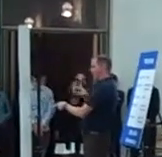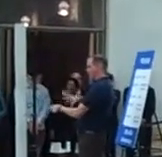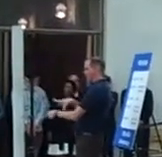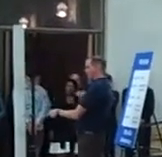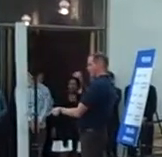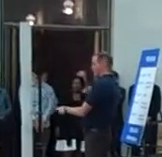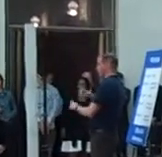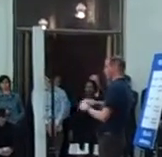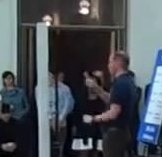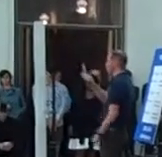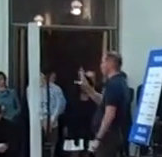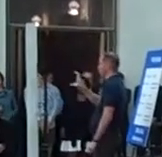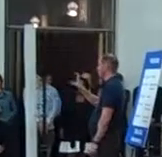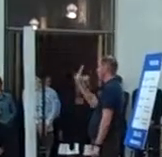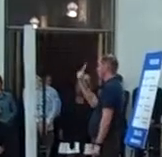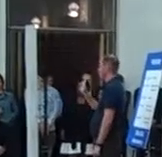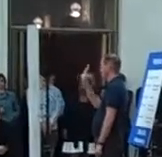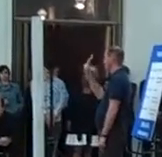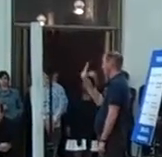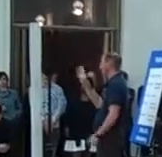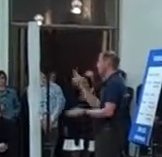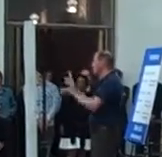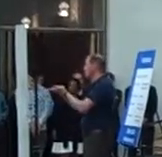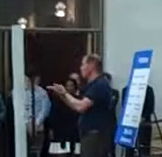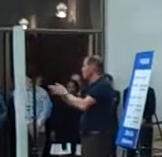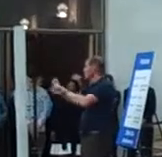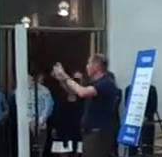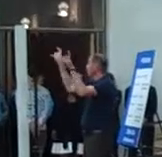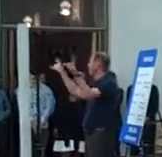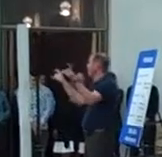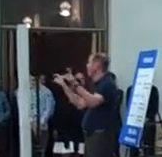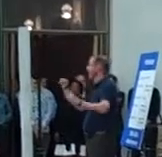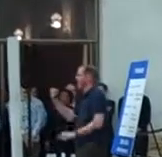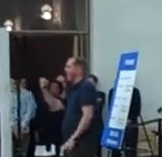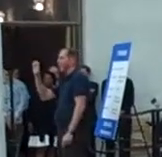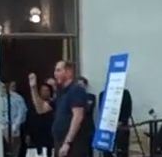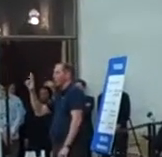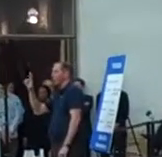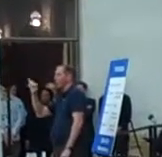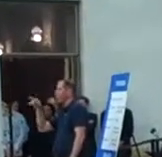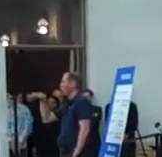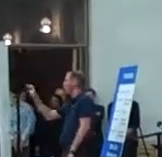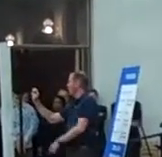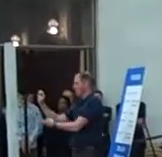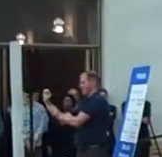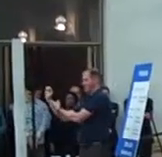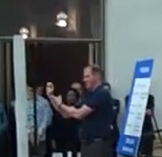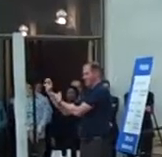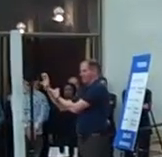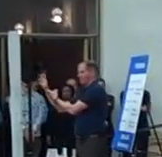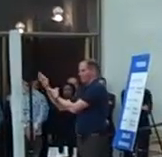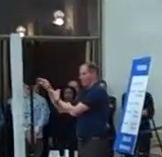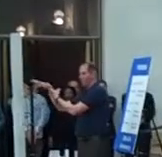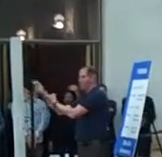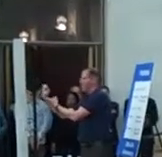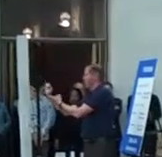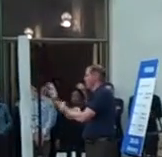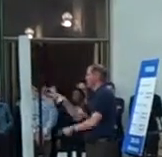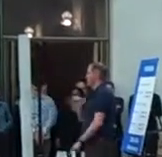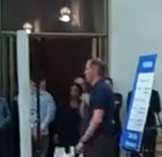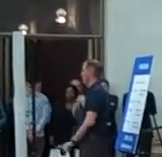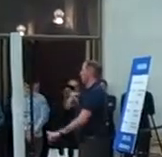UC Berkeley. The headlines read, "A cripple is accepted into Berkeley." That